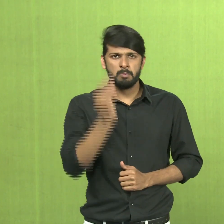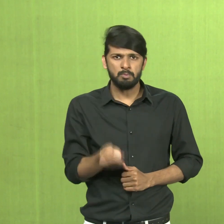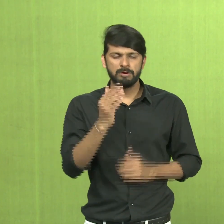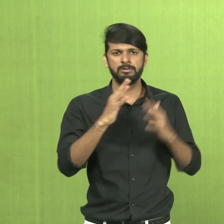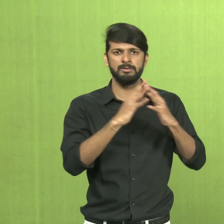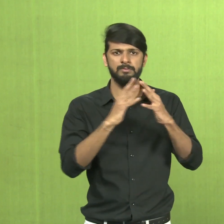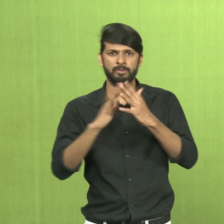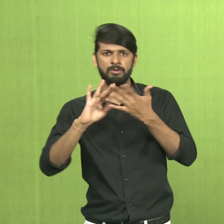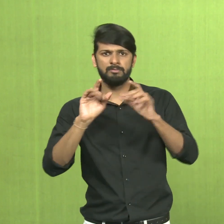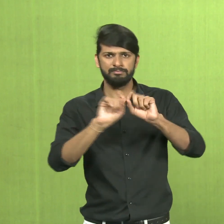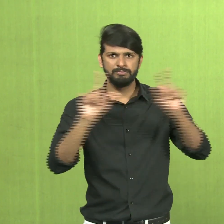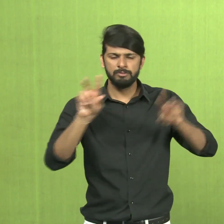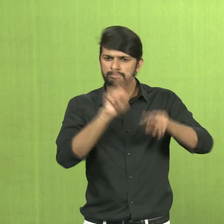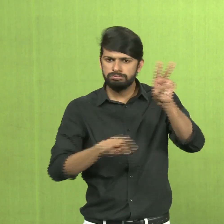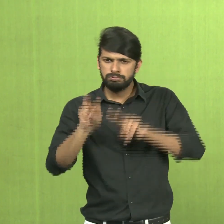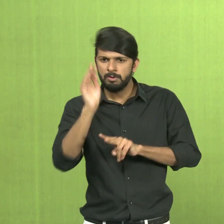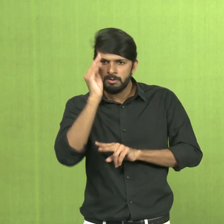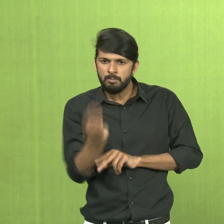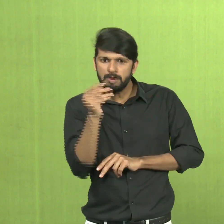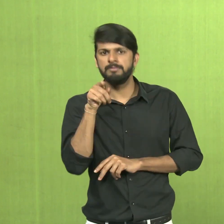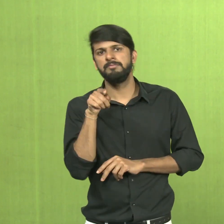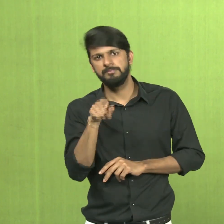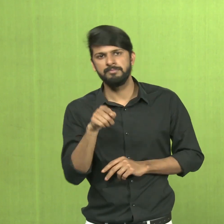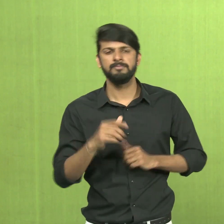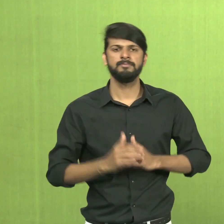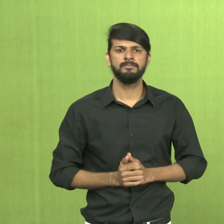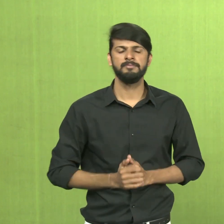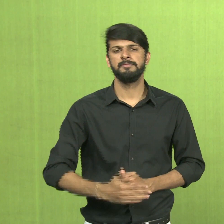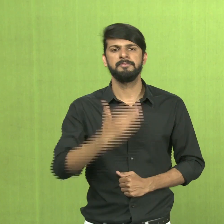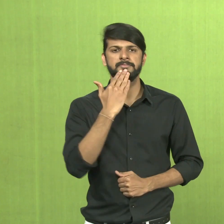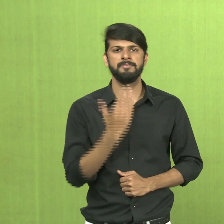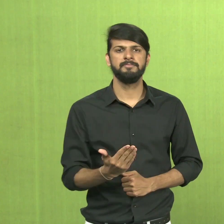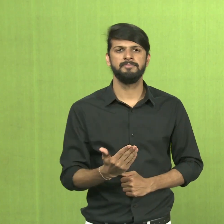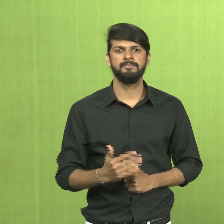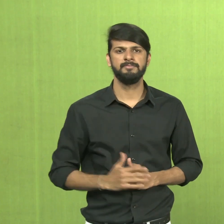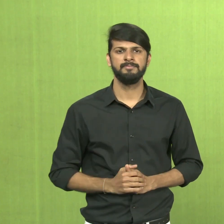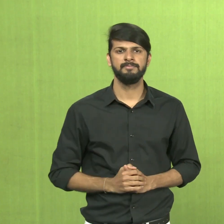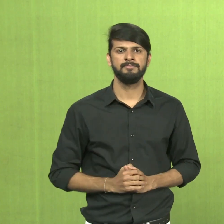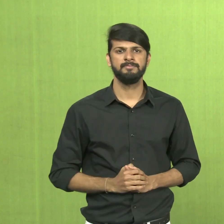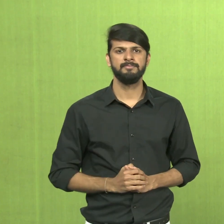For more information, please visit our website www.nios.ac.in. Thank you.